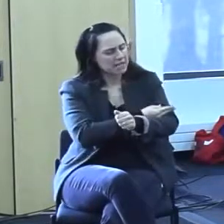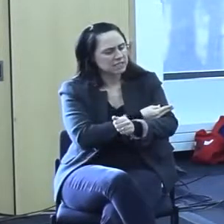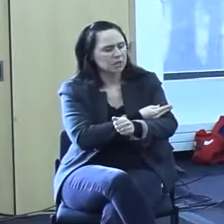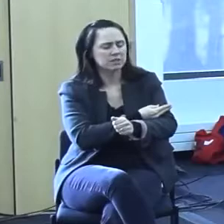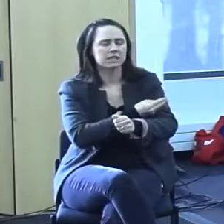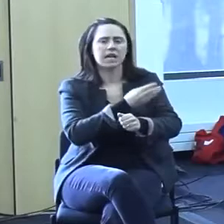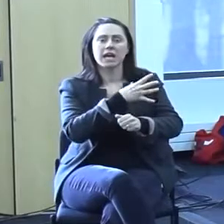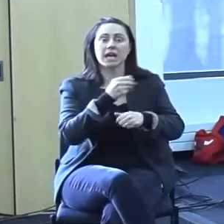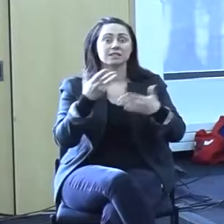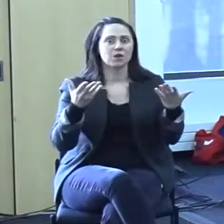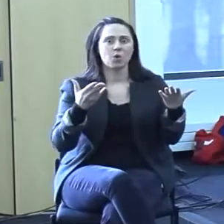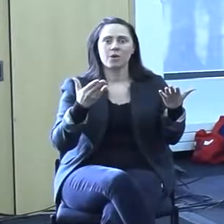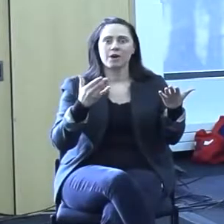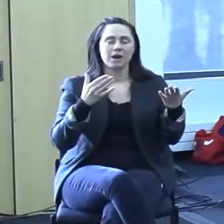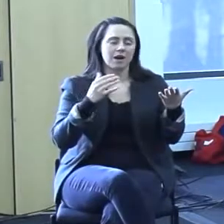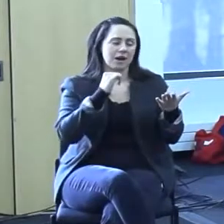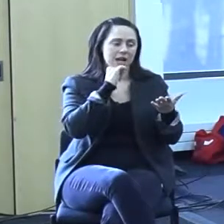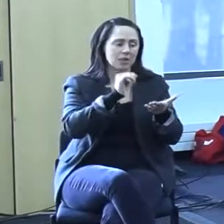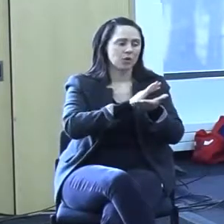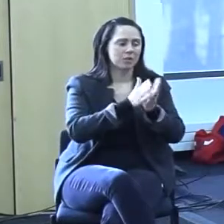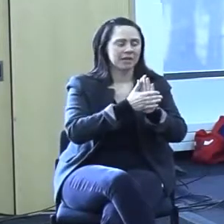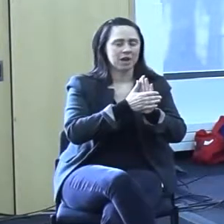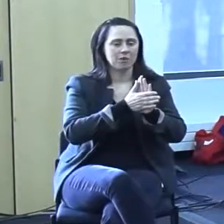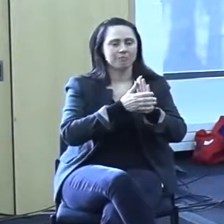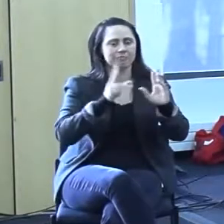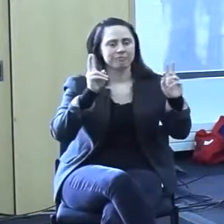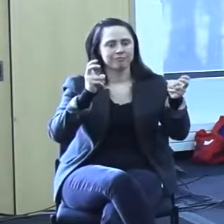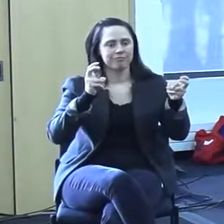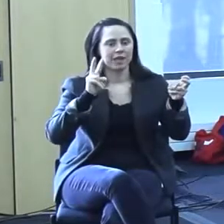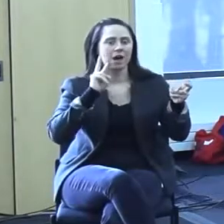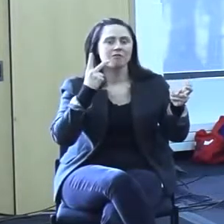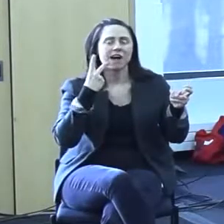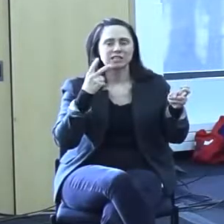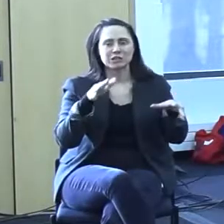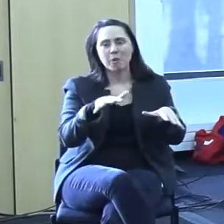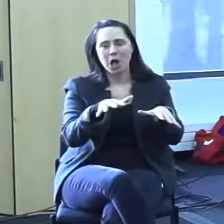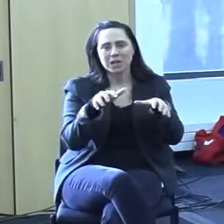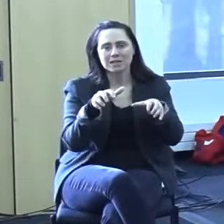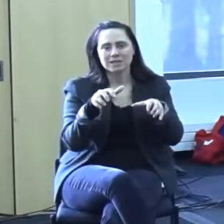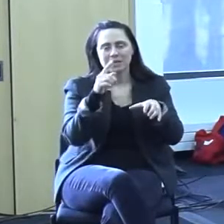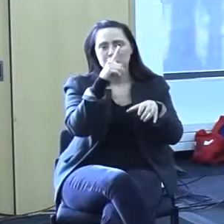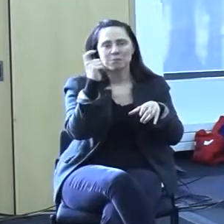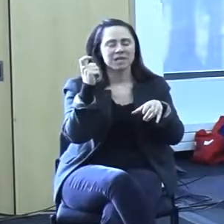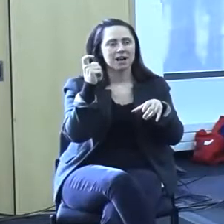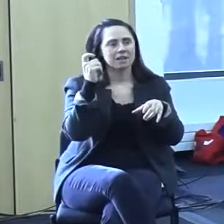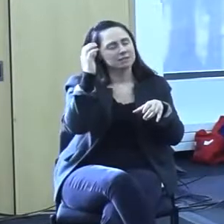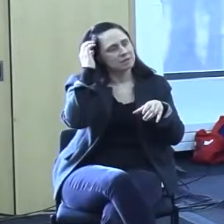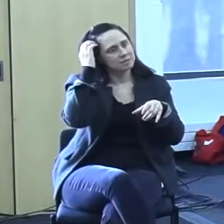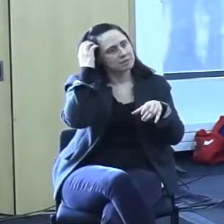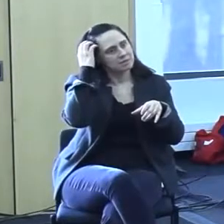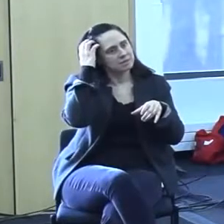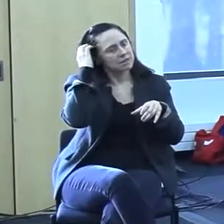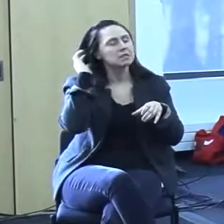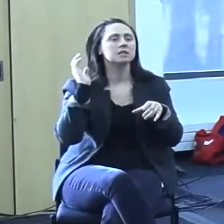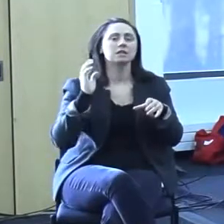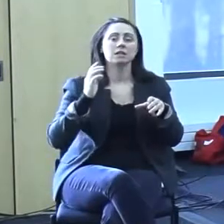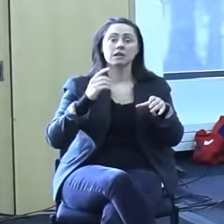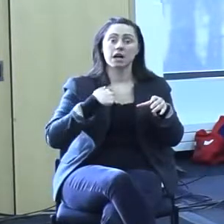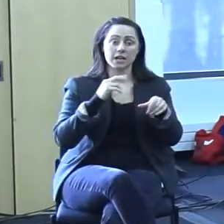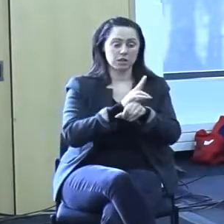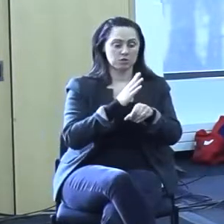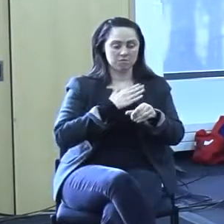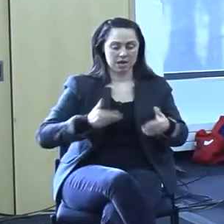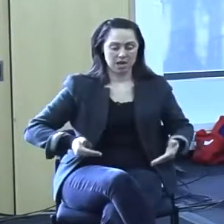and so I don't become a vegetable or something like that because I use my